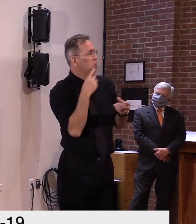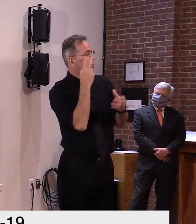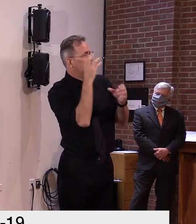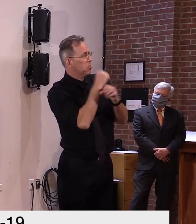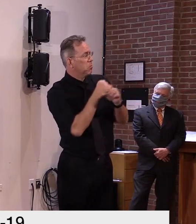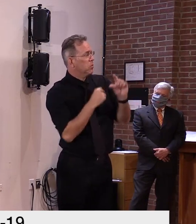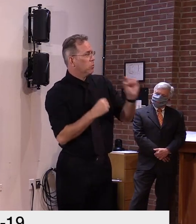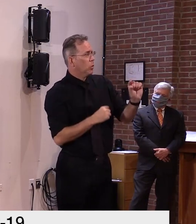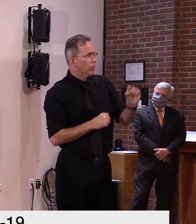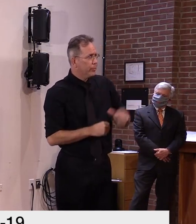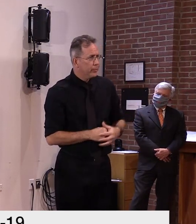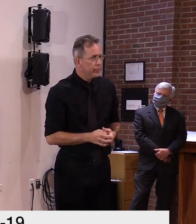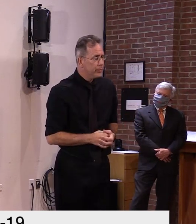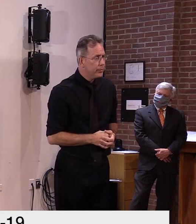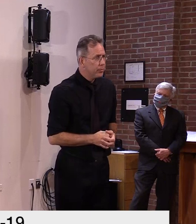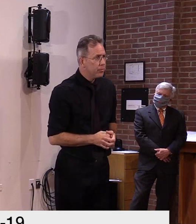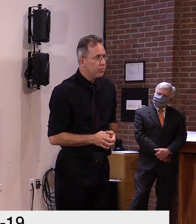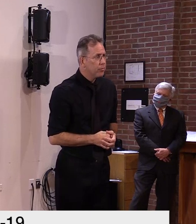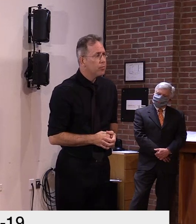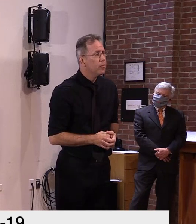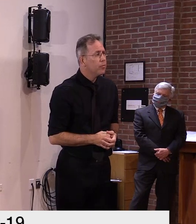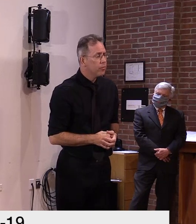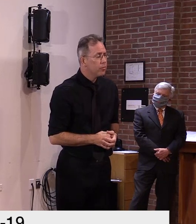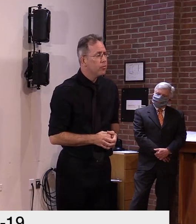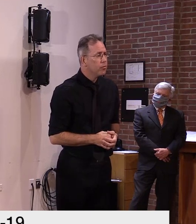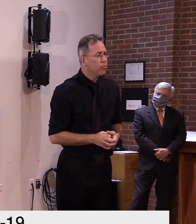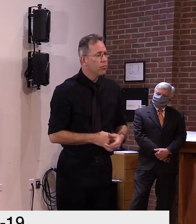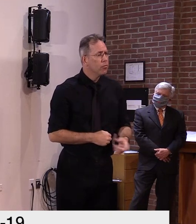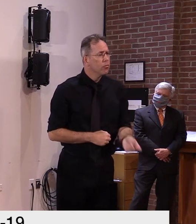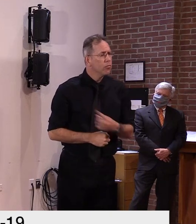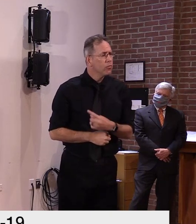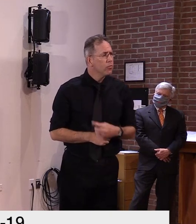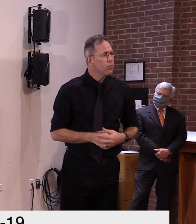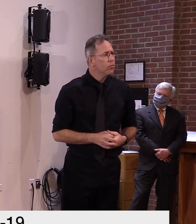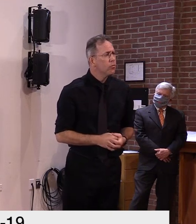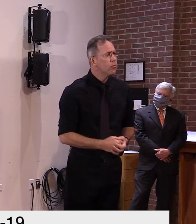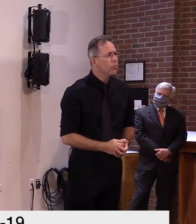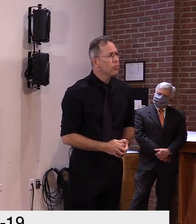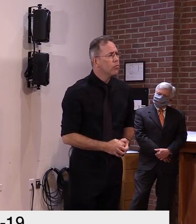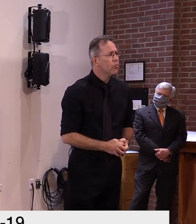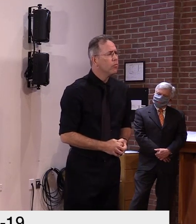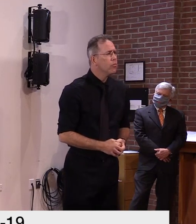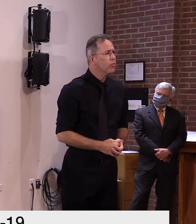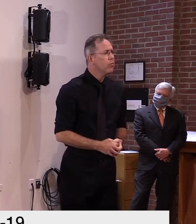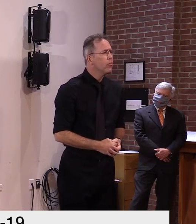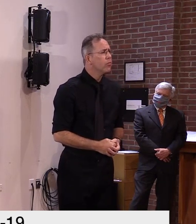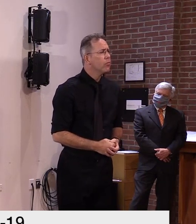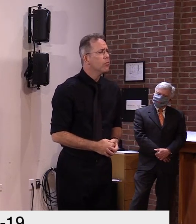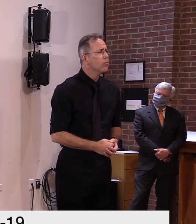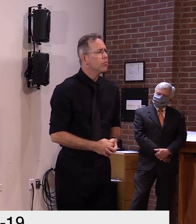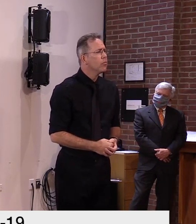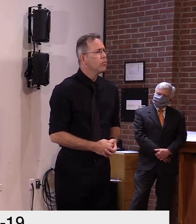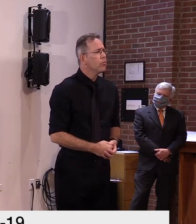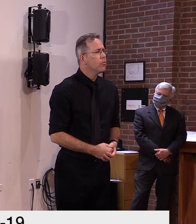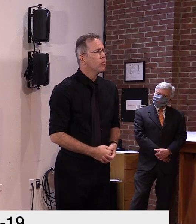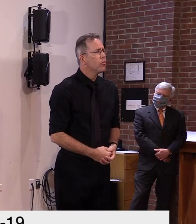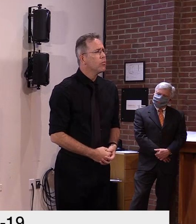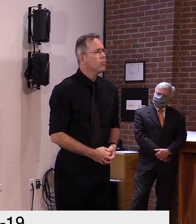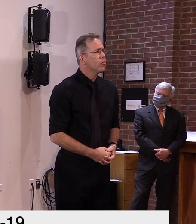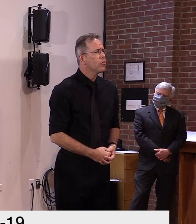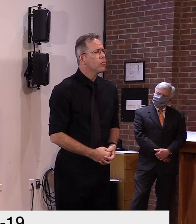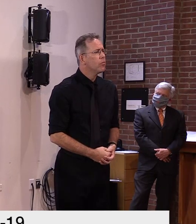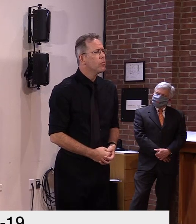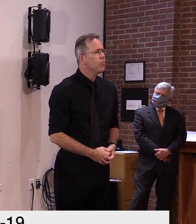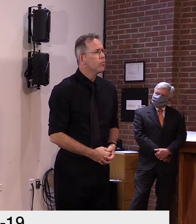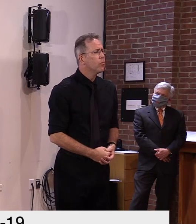Okay, and typically, what sort of response does the state have to hospitals when there is a